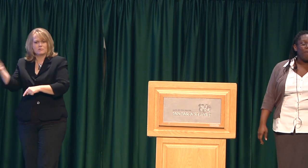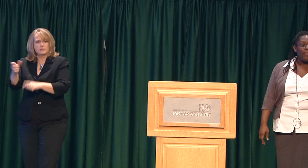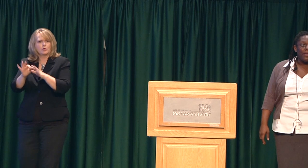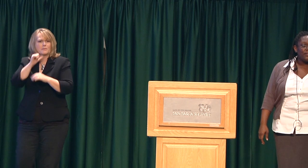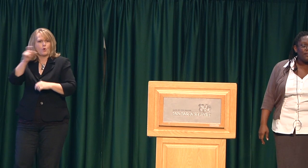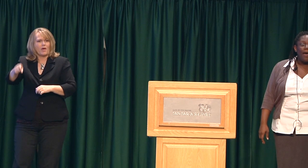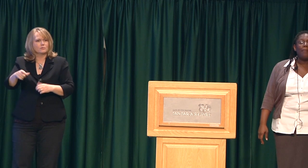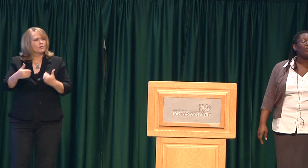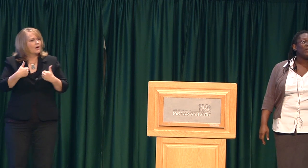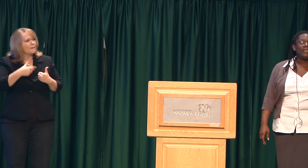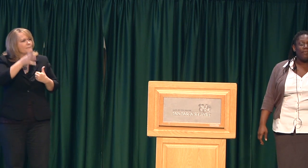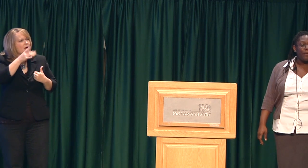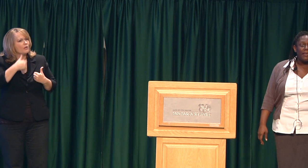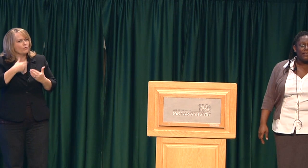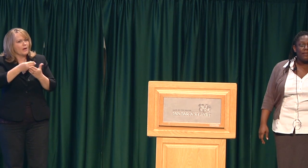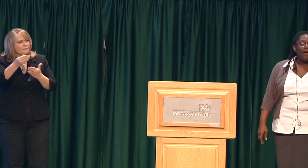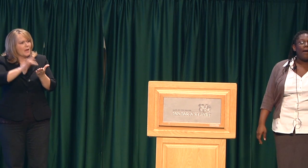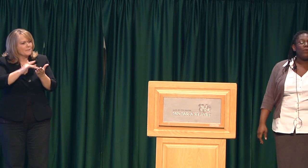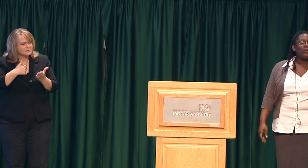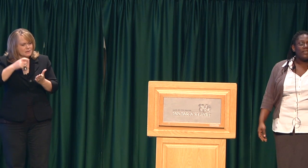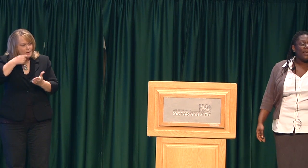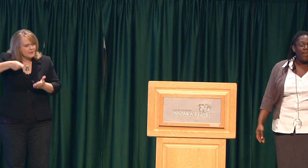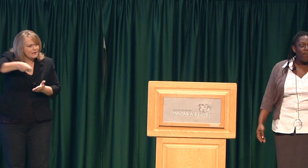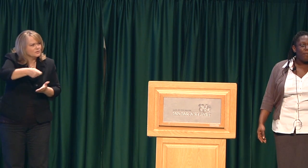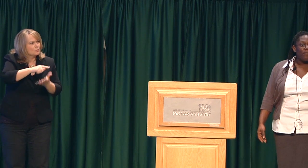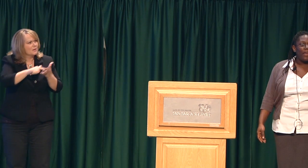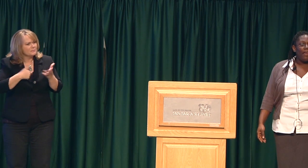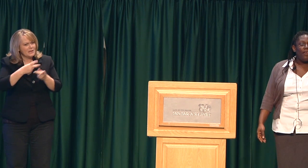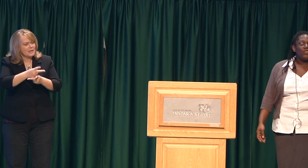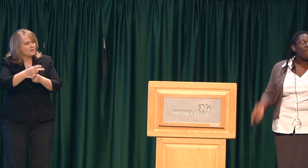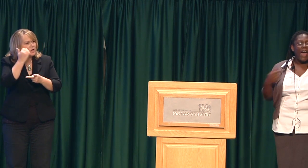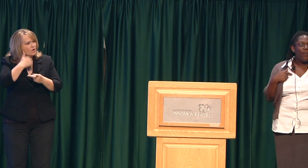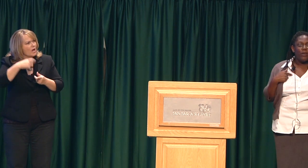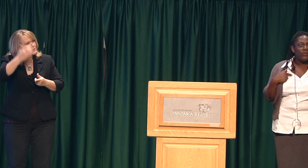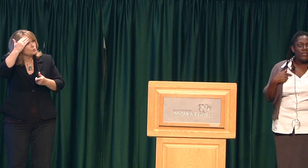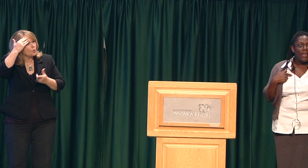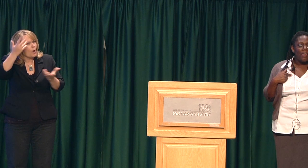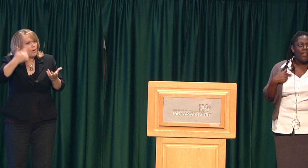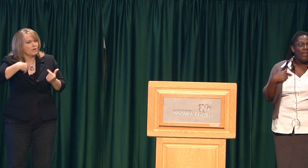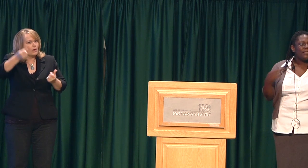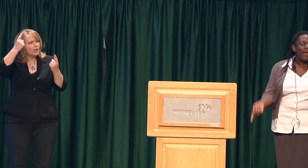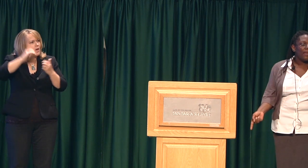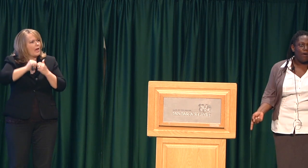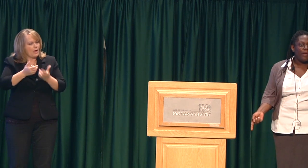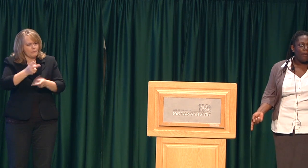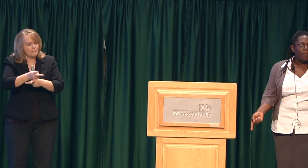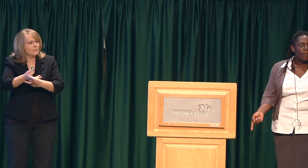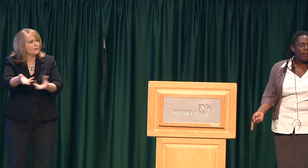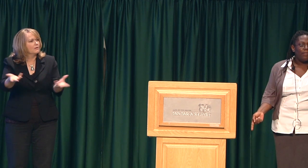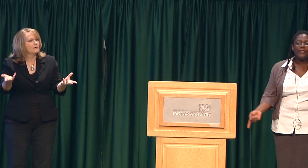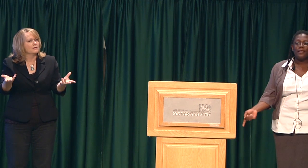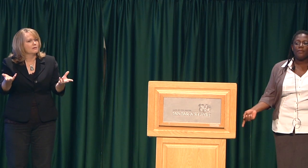who has to go buy the medicine. I'm the one who has to give him the medicine. I'm the one who has to take care of him every day. So if I don't understand, it's not going to help